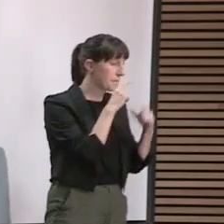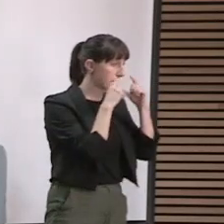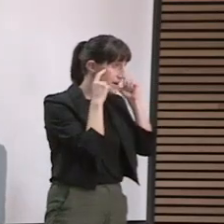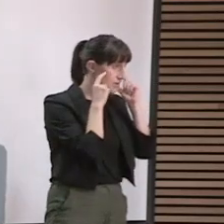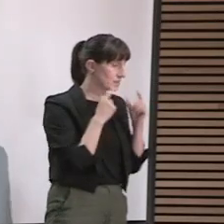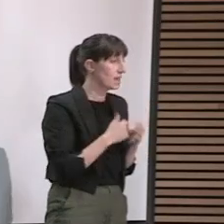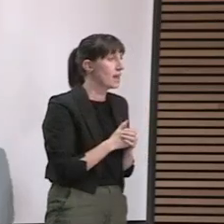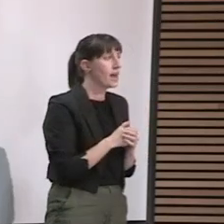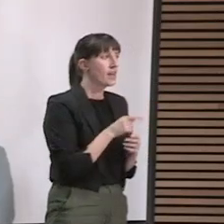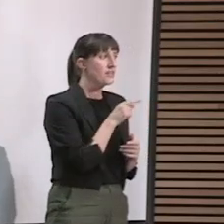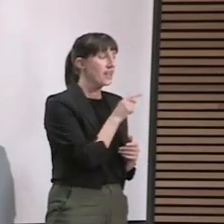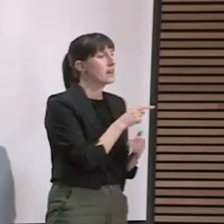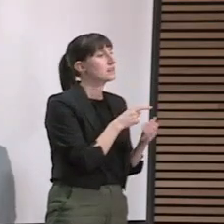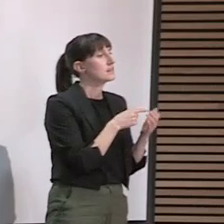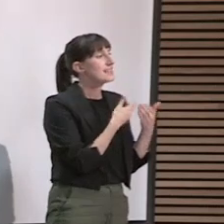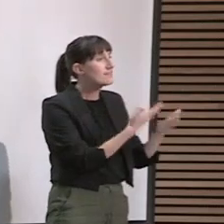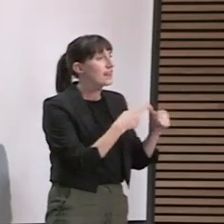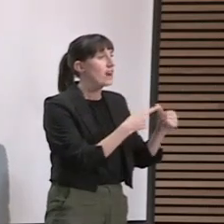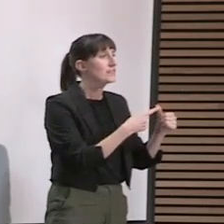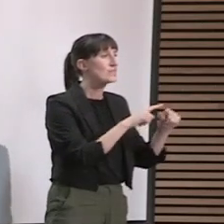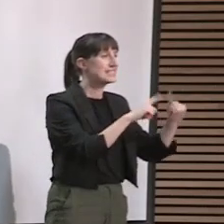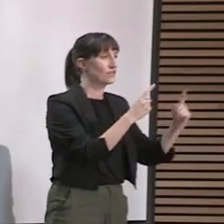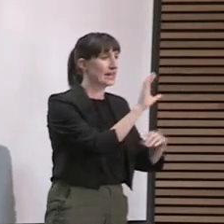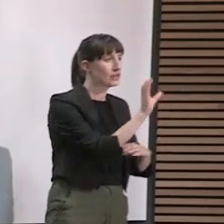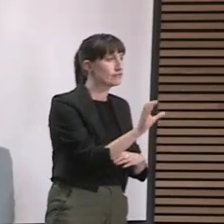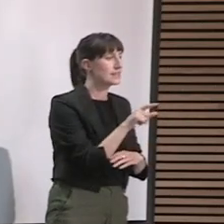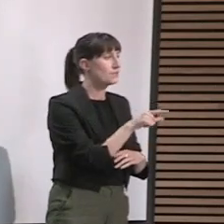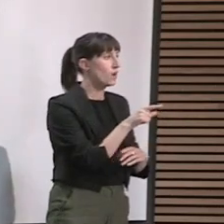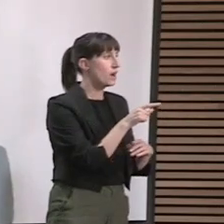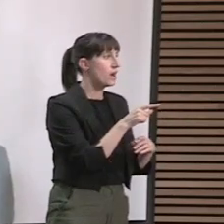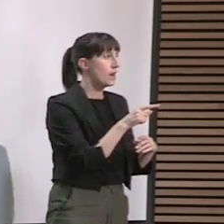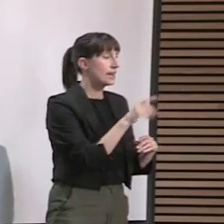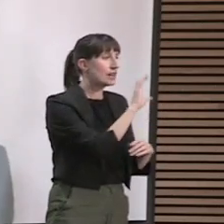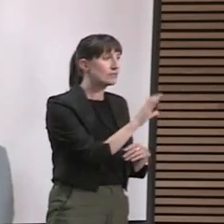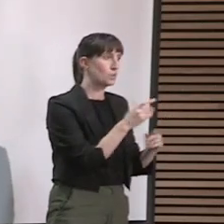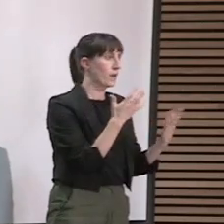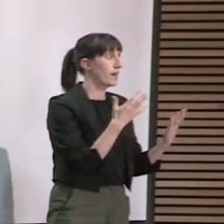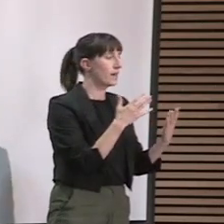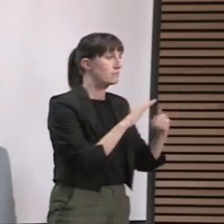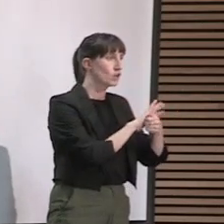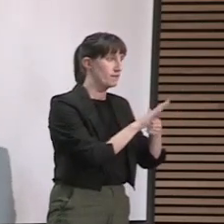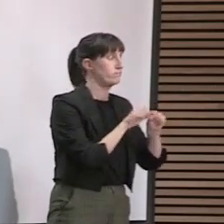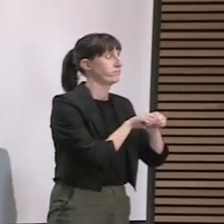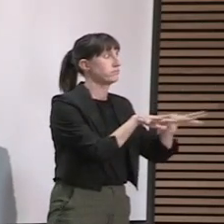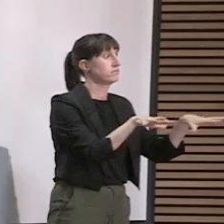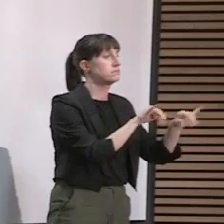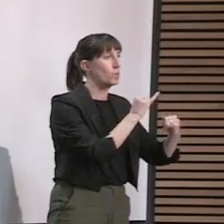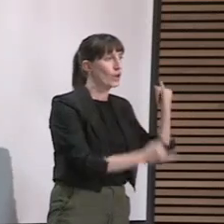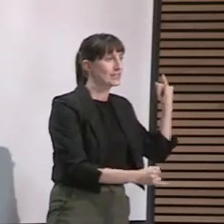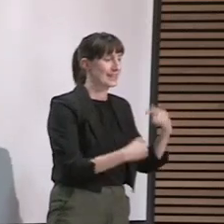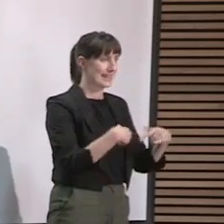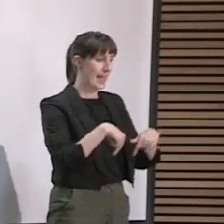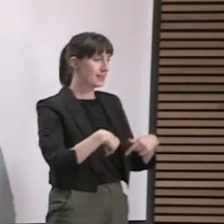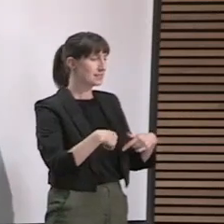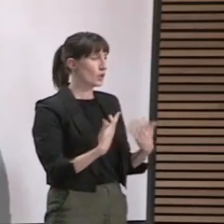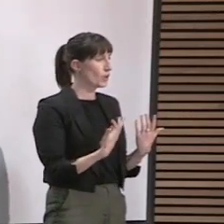Zealand. So we will look at and continue to look at updated WHO advice. So one of the things that I'll set out on Thursday, and we're just working through the